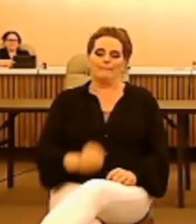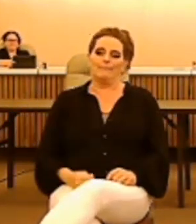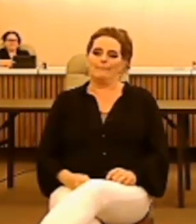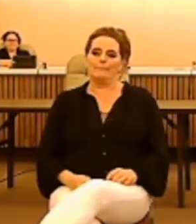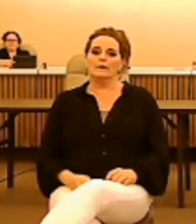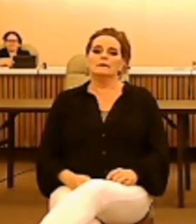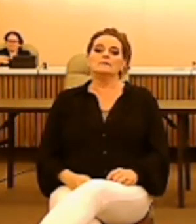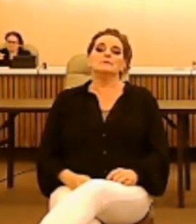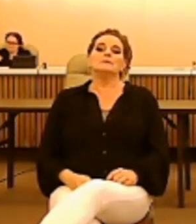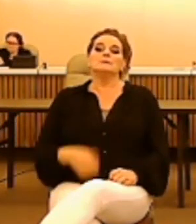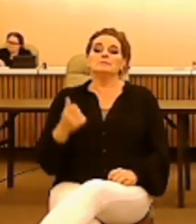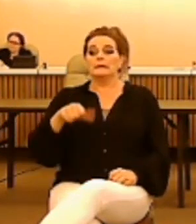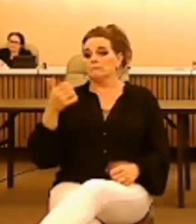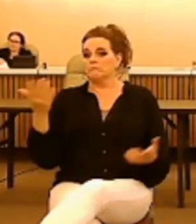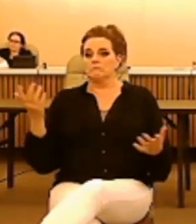Anybody else?